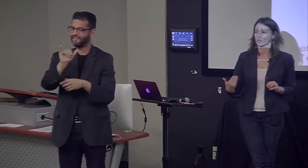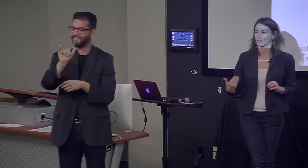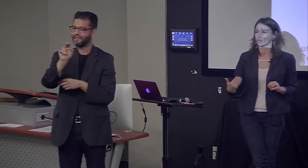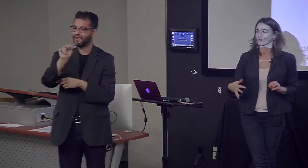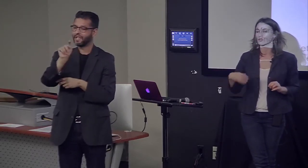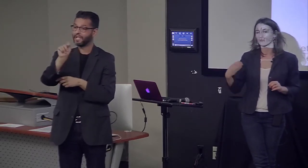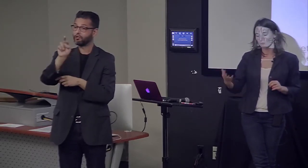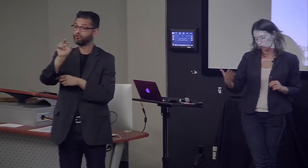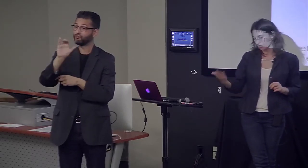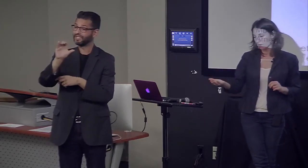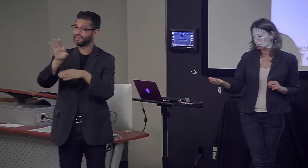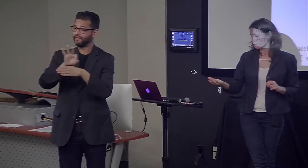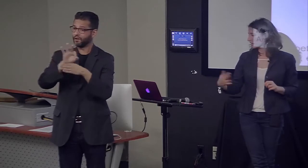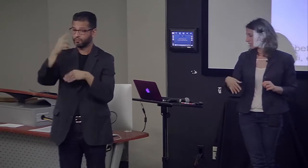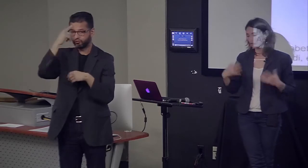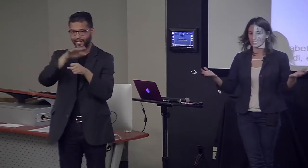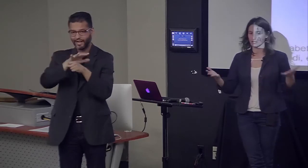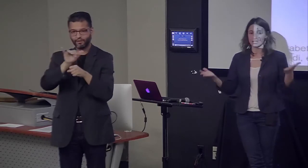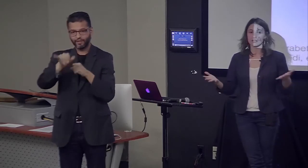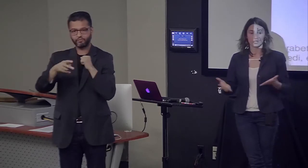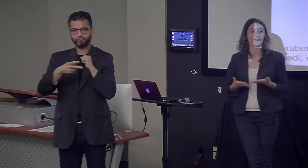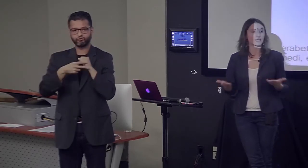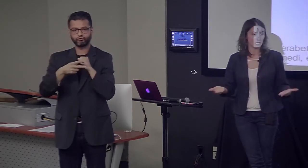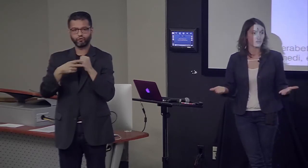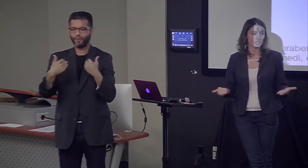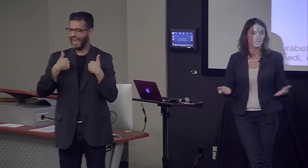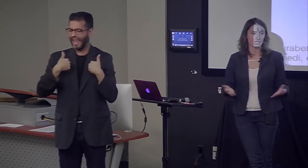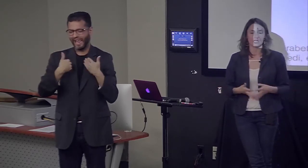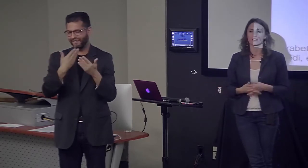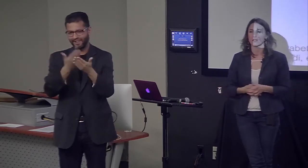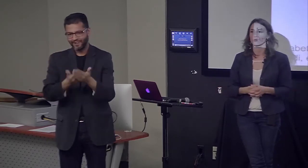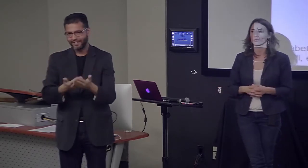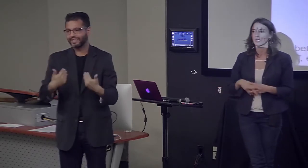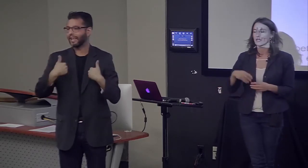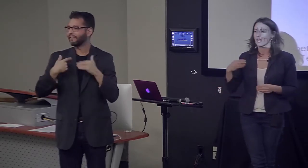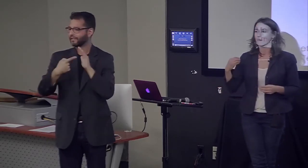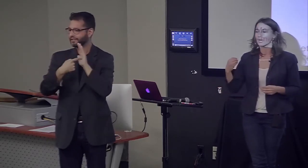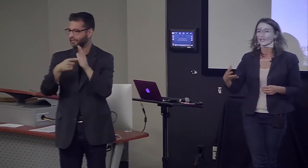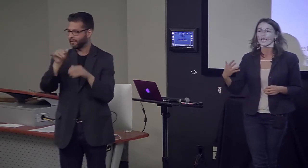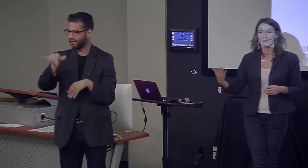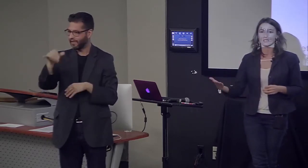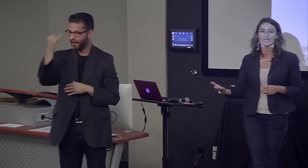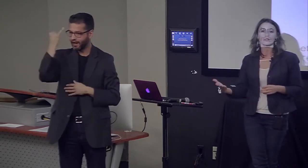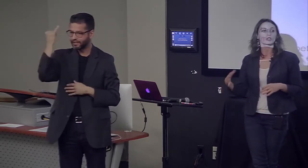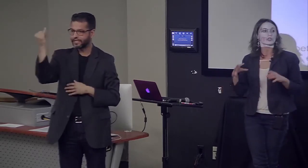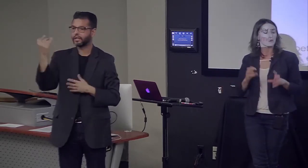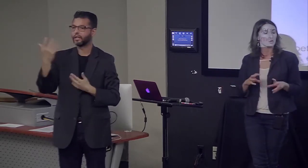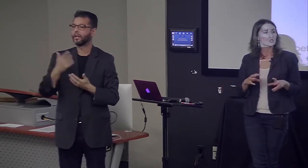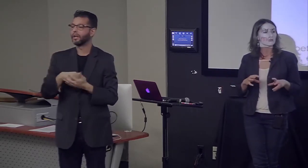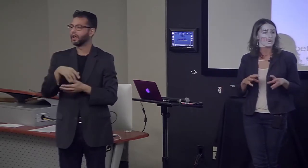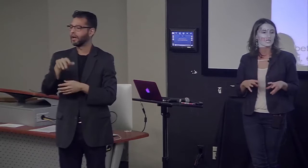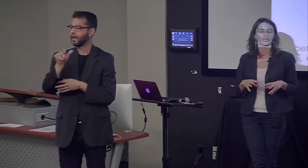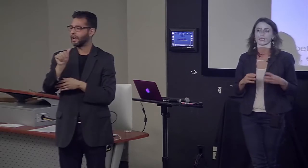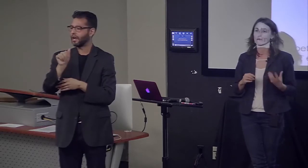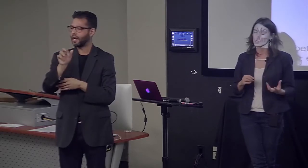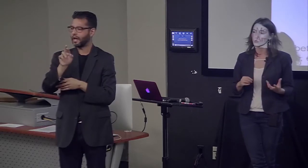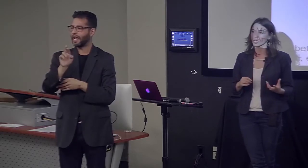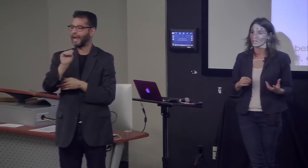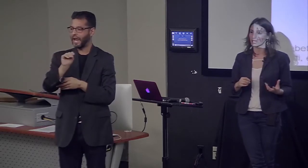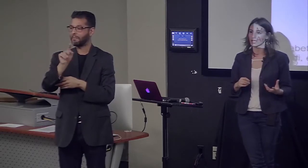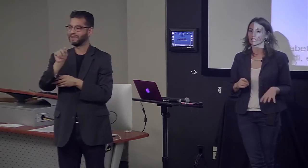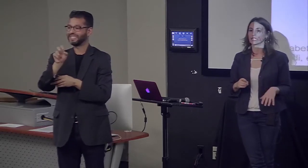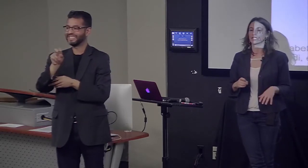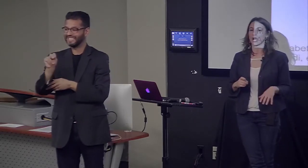area is preserved. So an example of this, and indeed there's evidence for this idea. So area MT, which is a motion processing